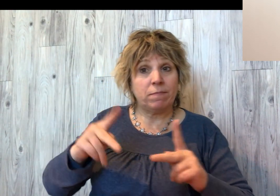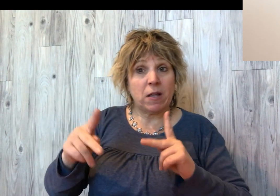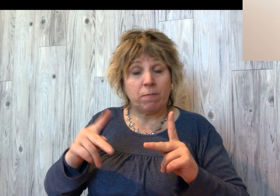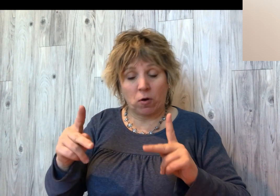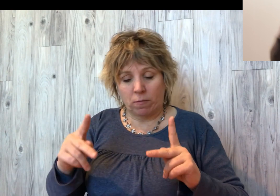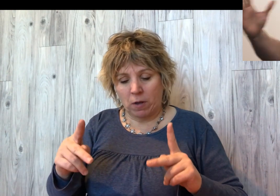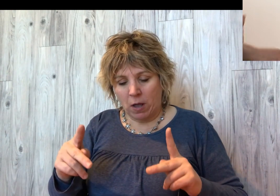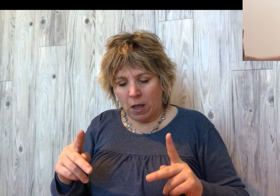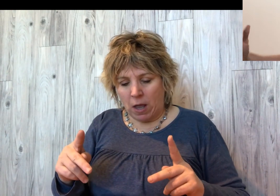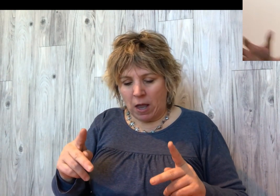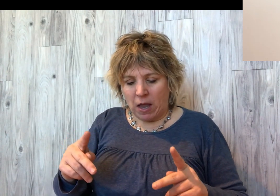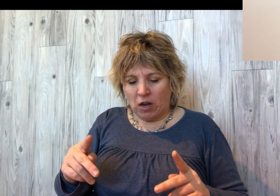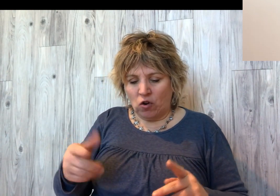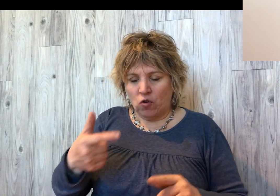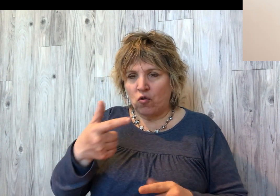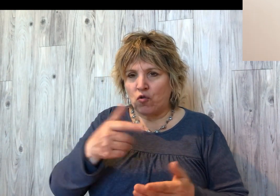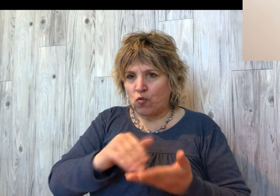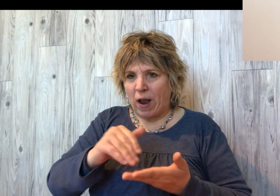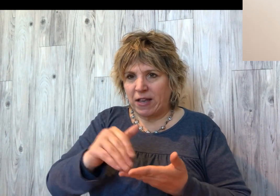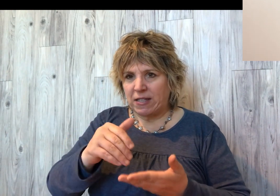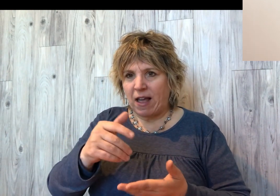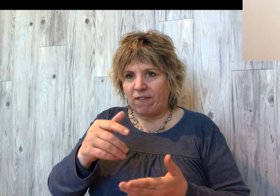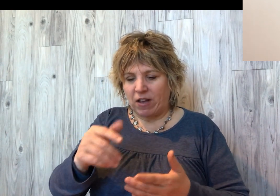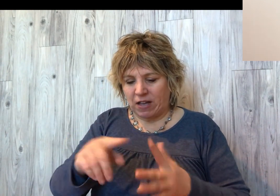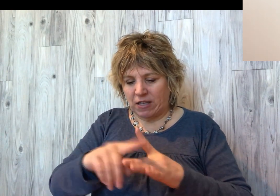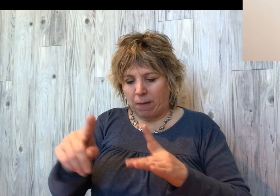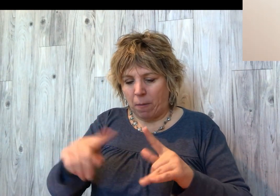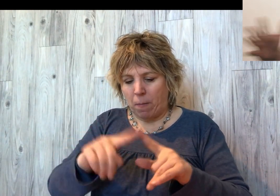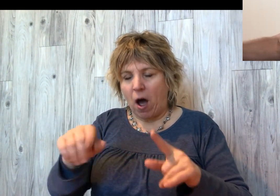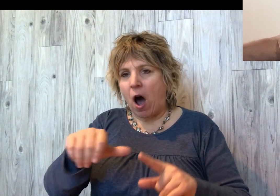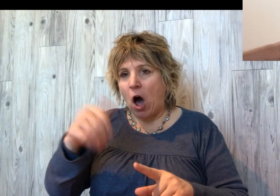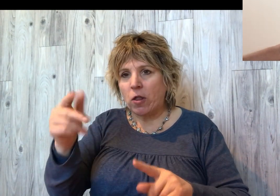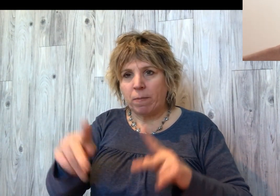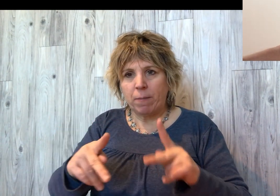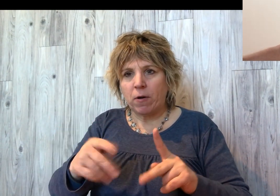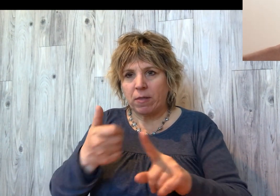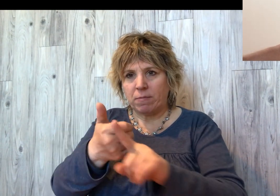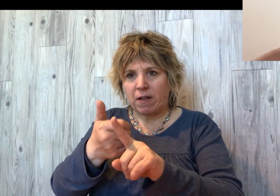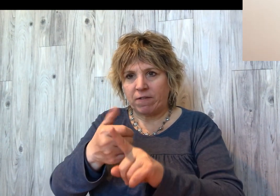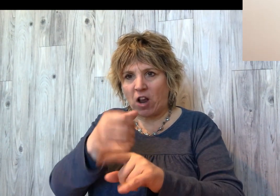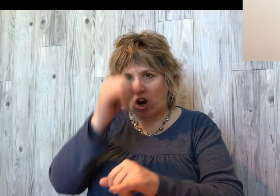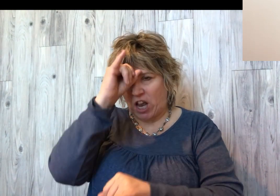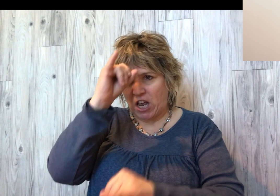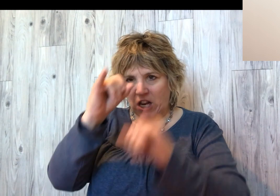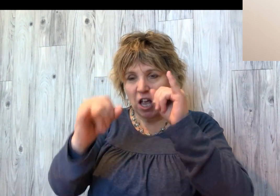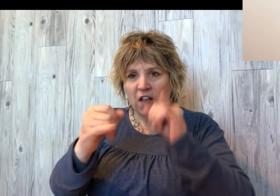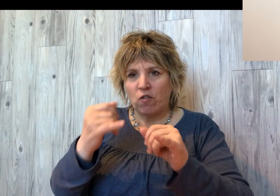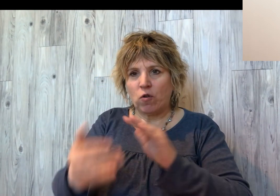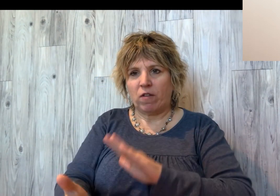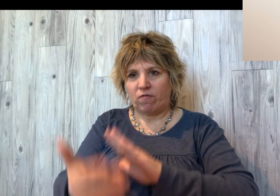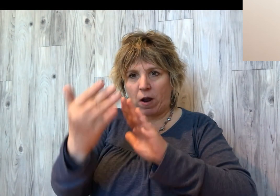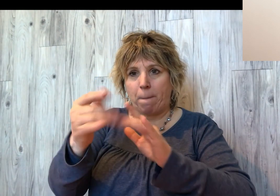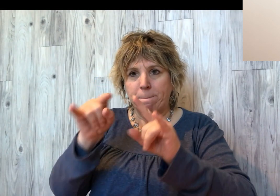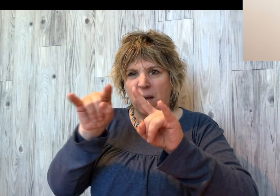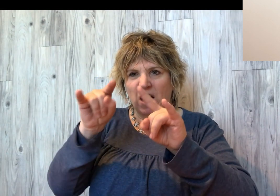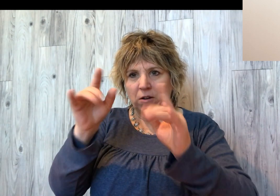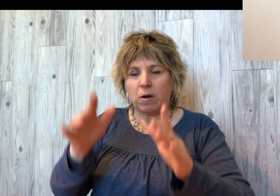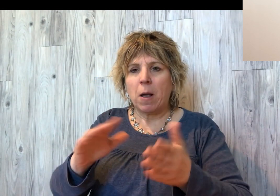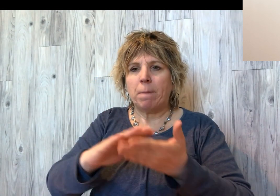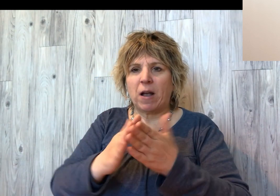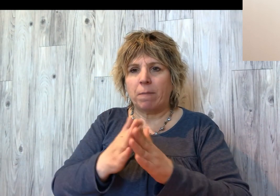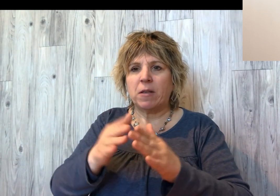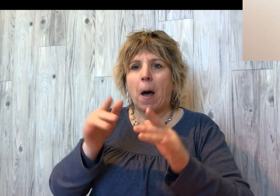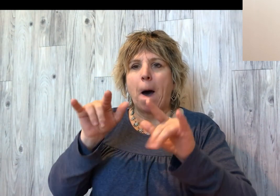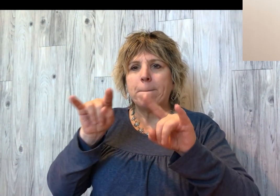condescending. Grace has escaped them, and everyone else in their life are absolute idiots. When you confront a mocker, they'll make